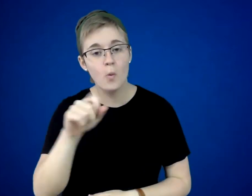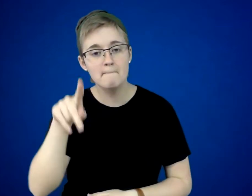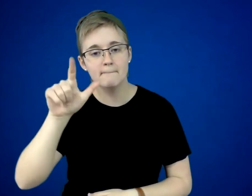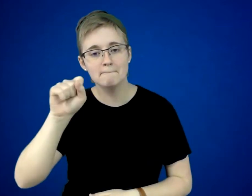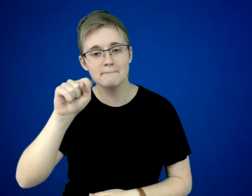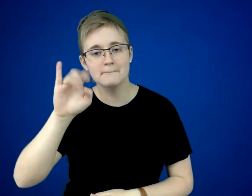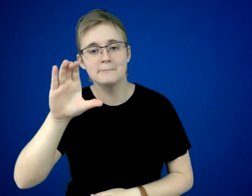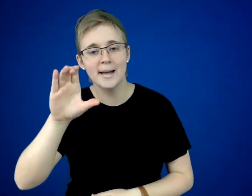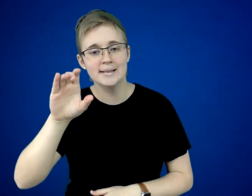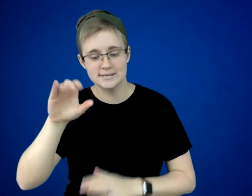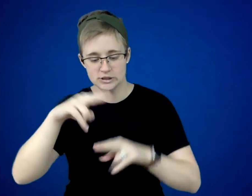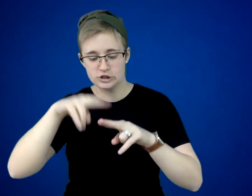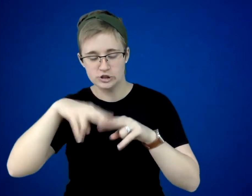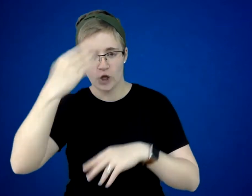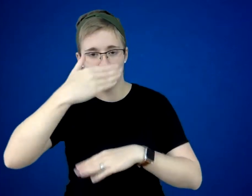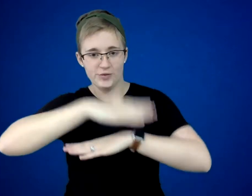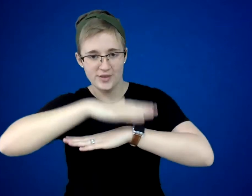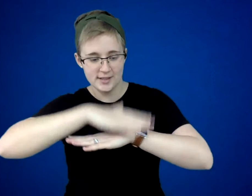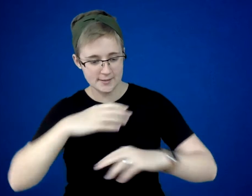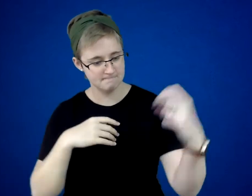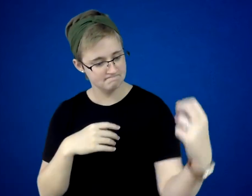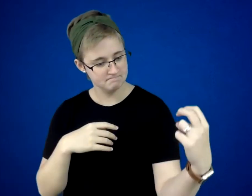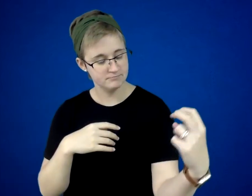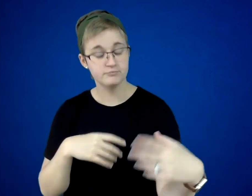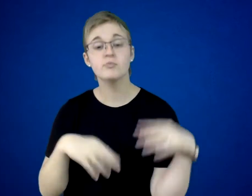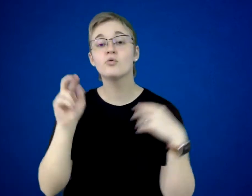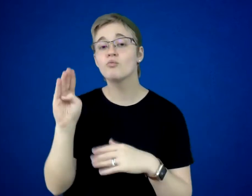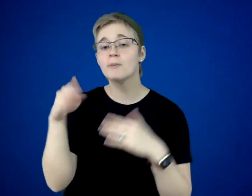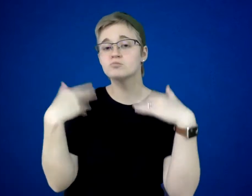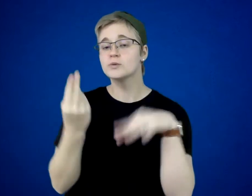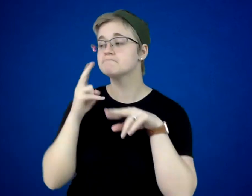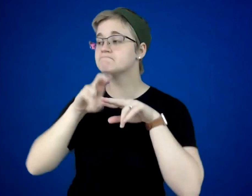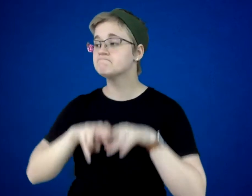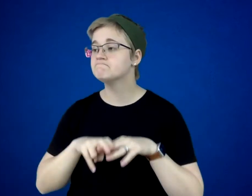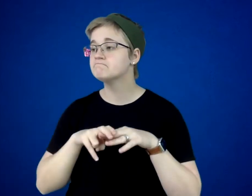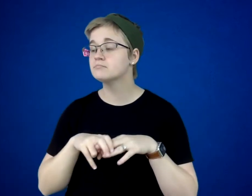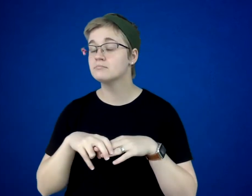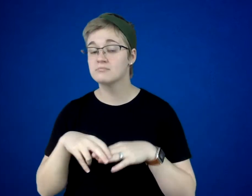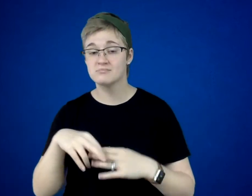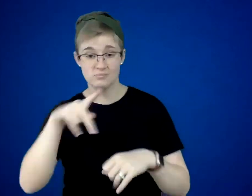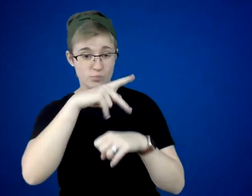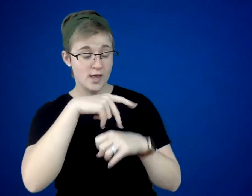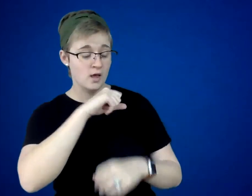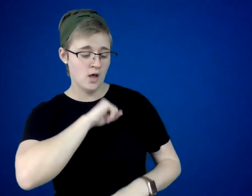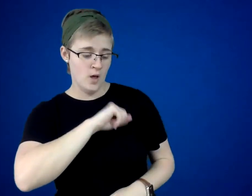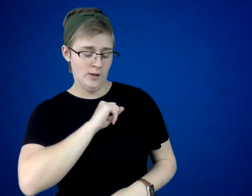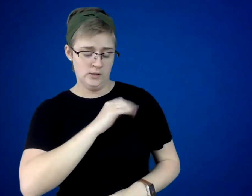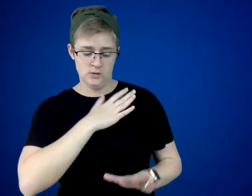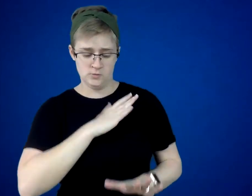his desk. Rob sat down. Mr. Felmer cleared his throat. He patted the piece of